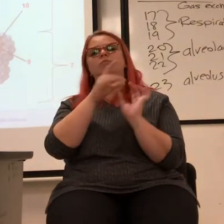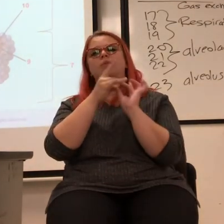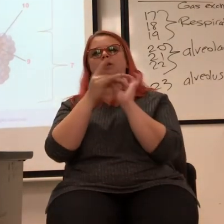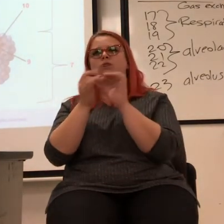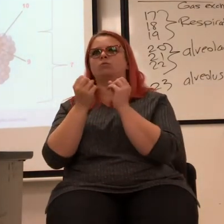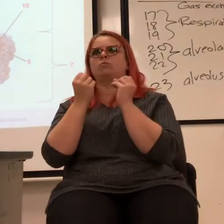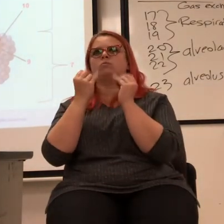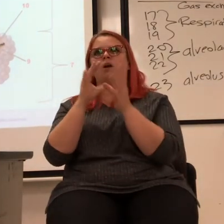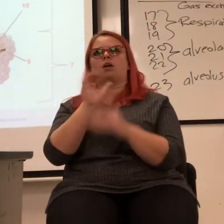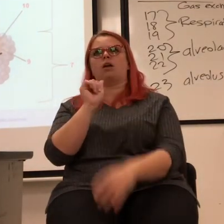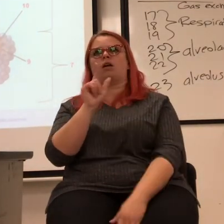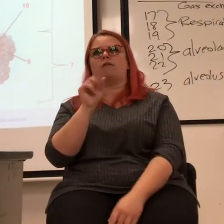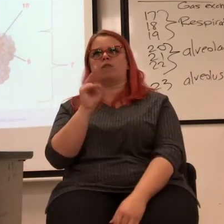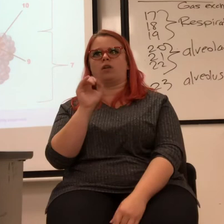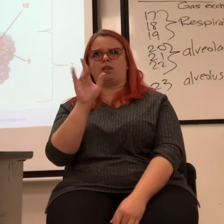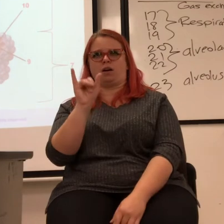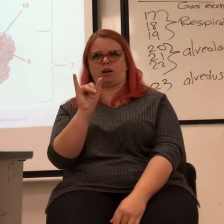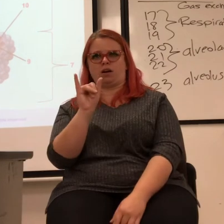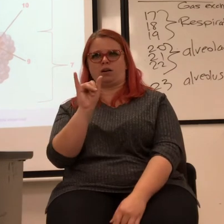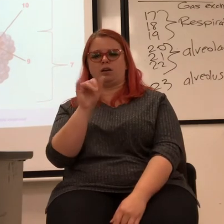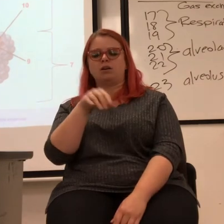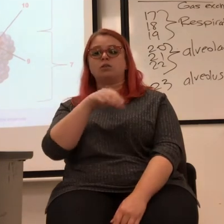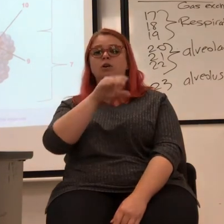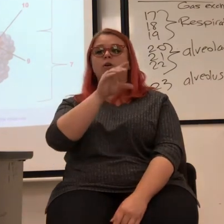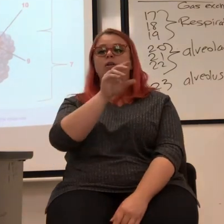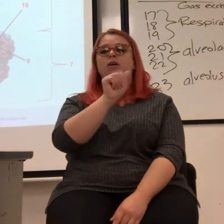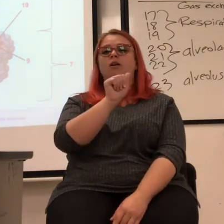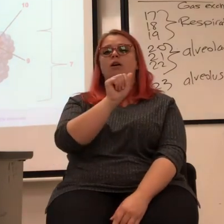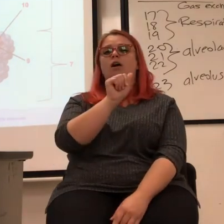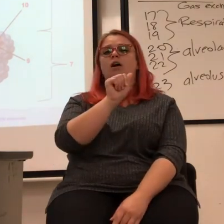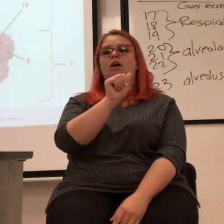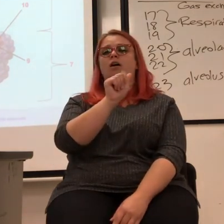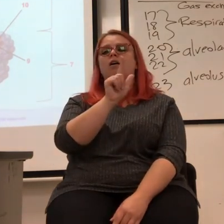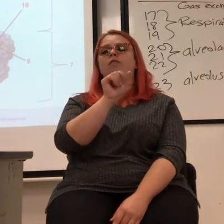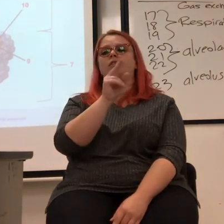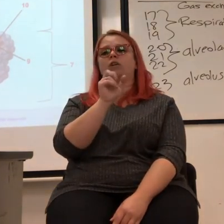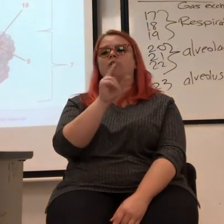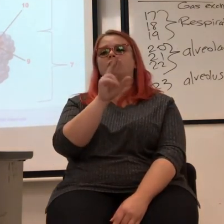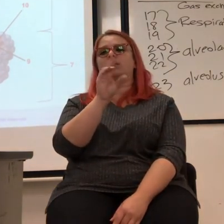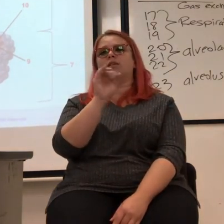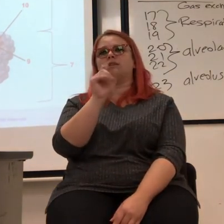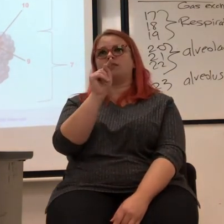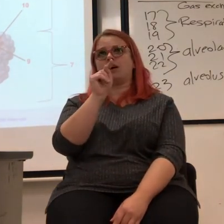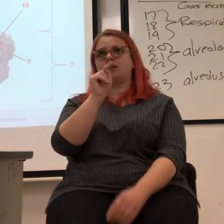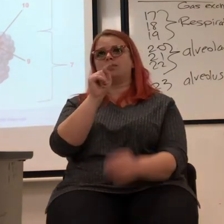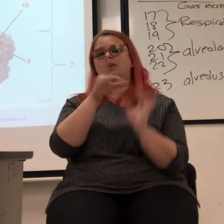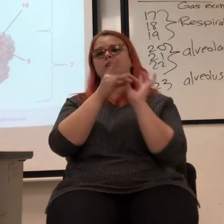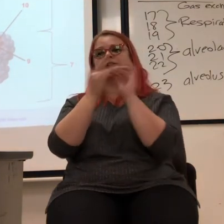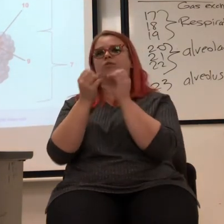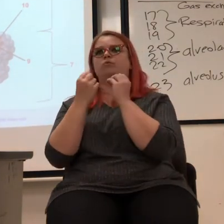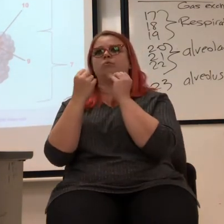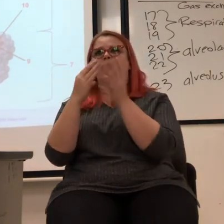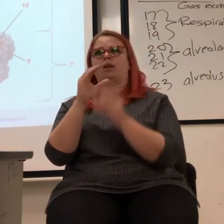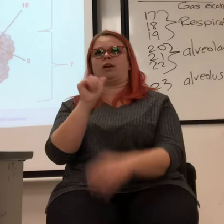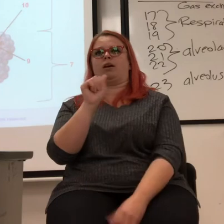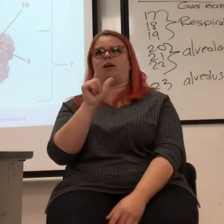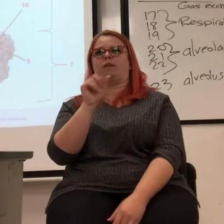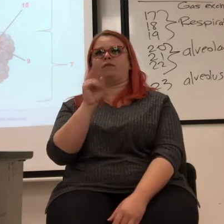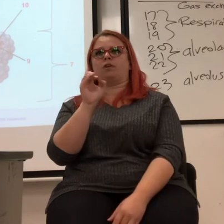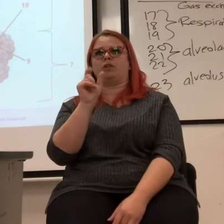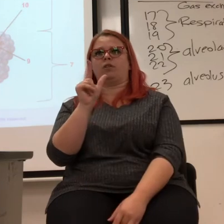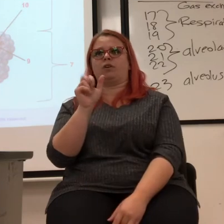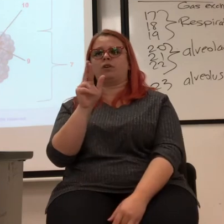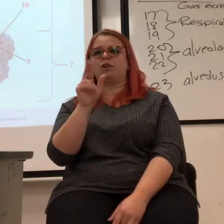alveoli. So alveolar duct leads into many alveolar sacs, little tiny alveoli.